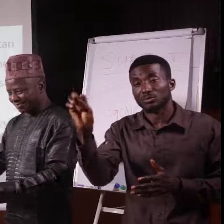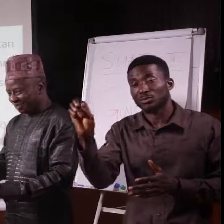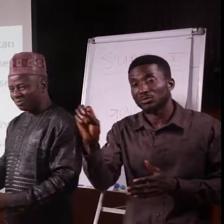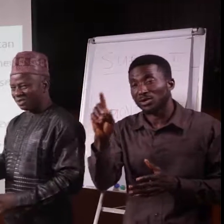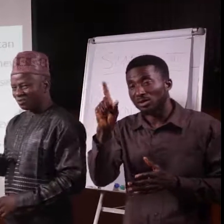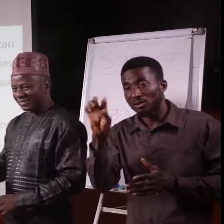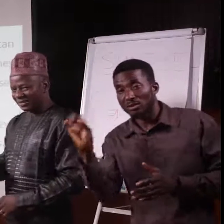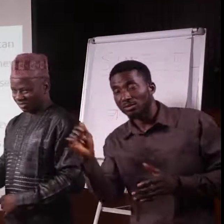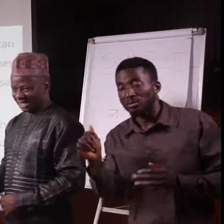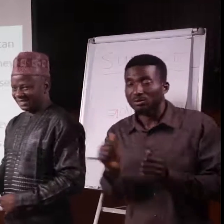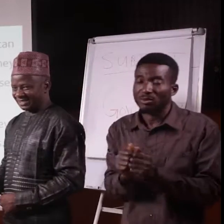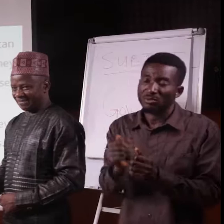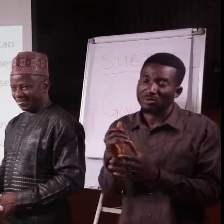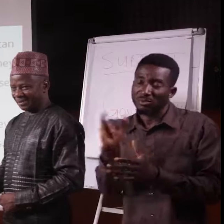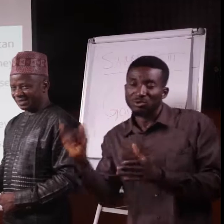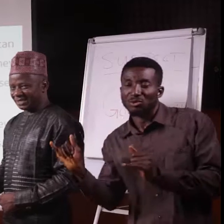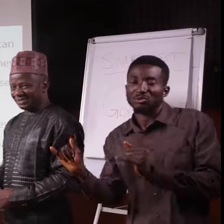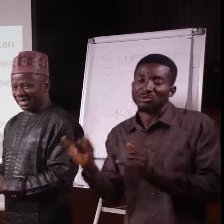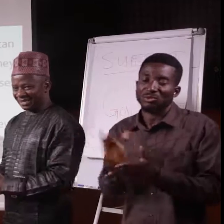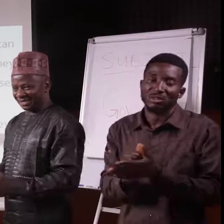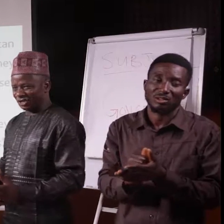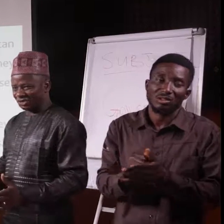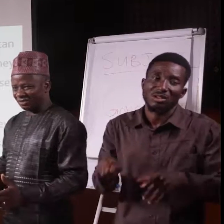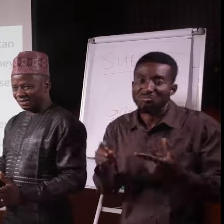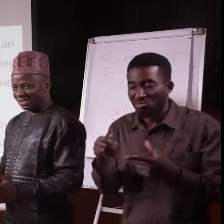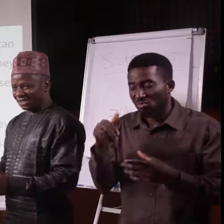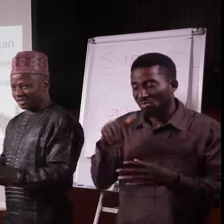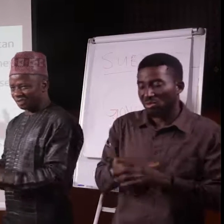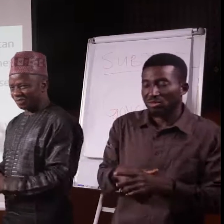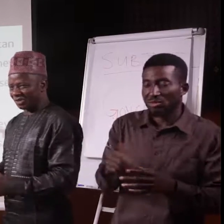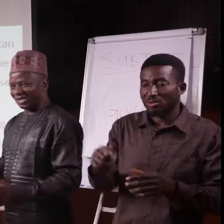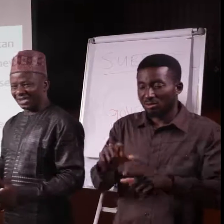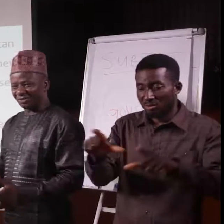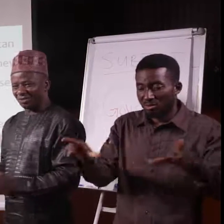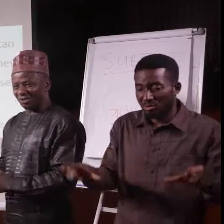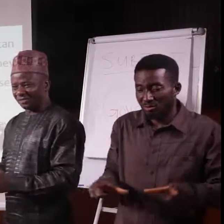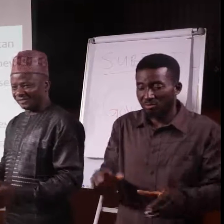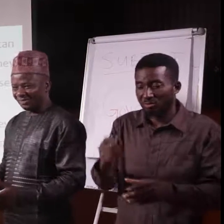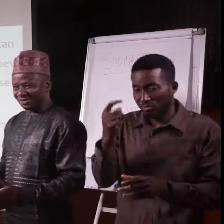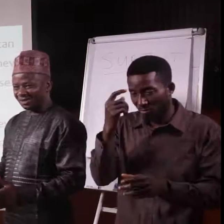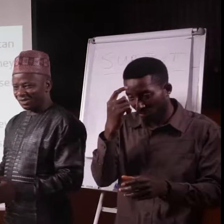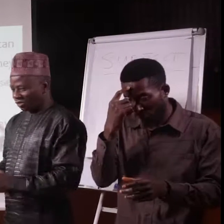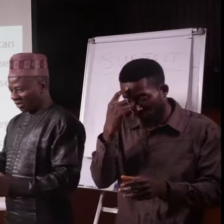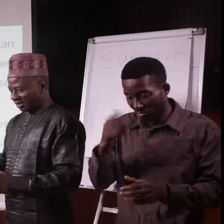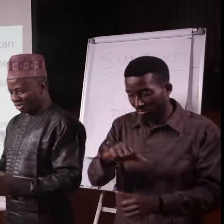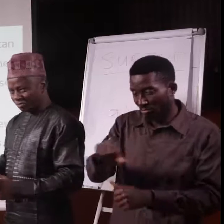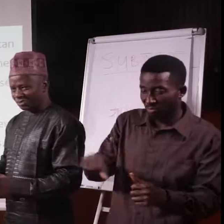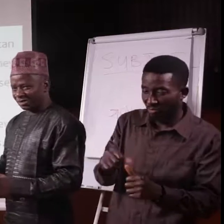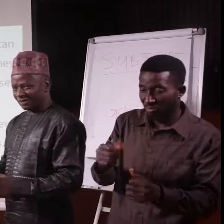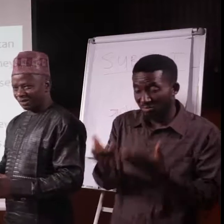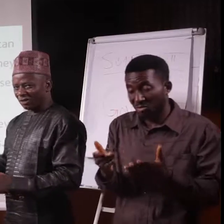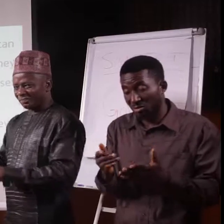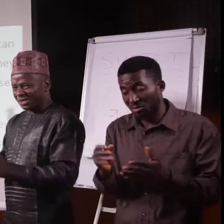regards people within the locality. Is it marital issue? Is it dispute on land or on farm? Or